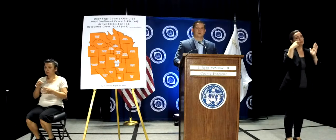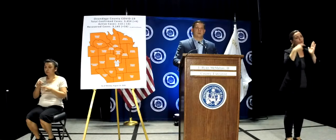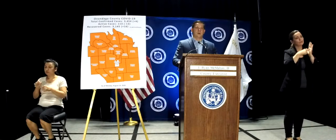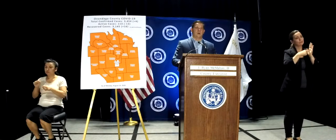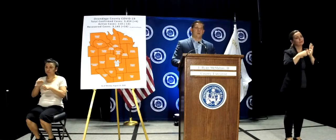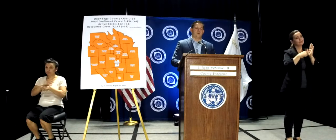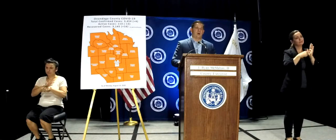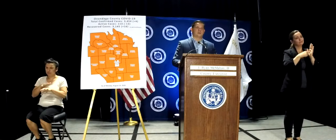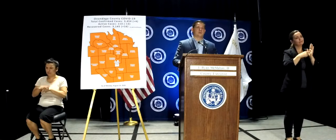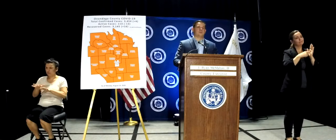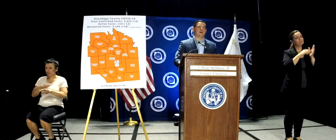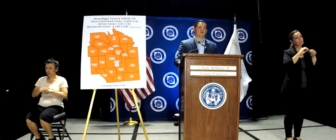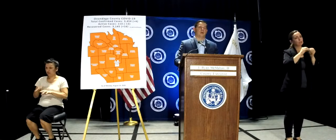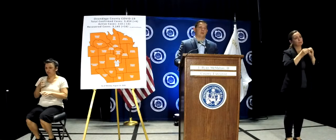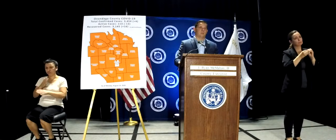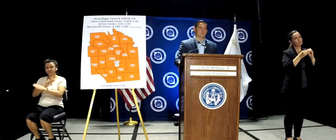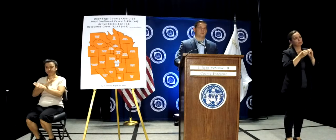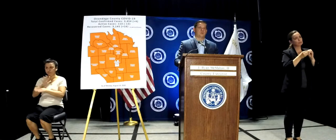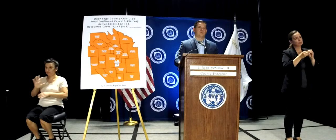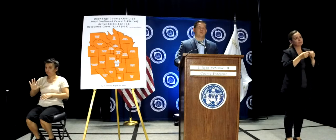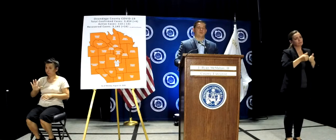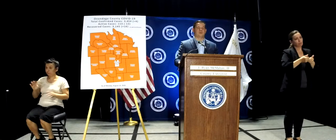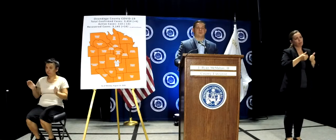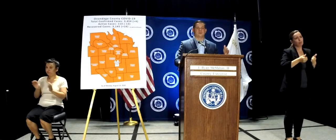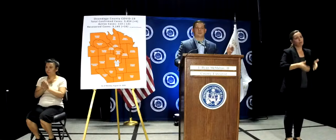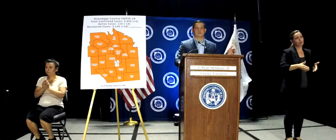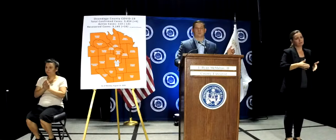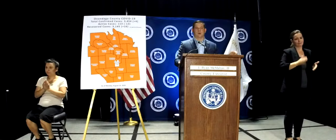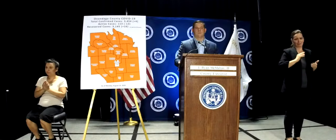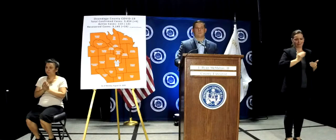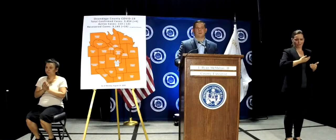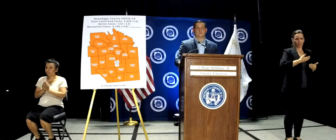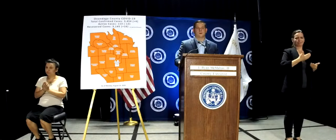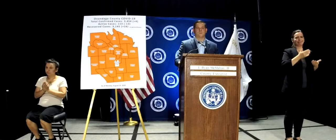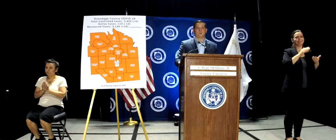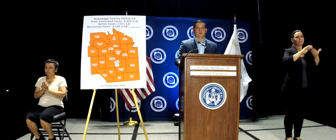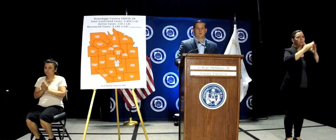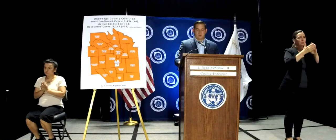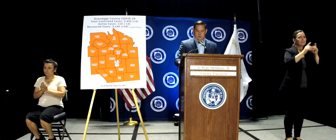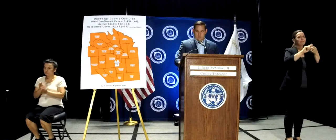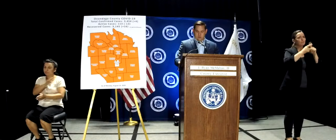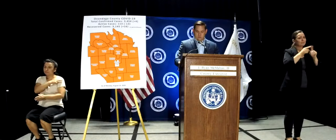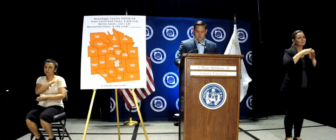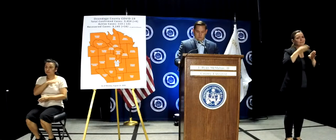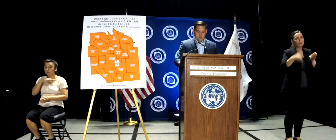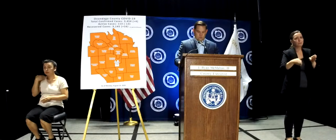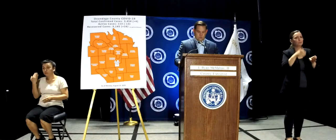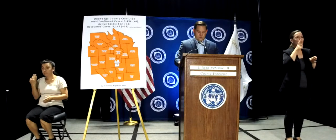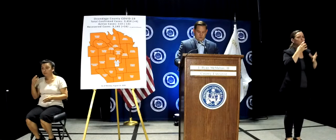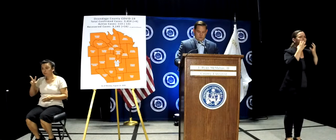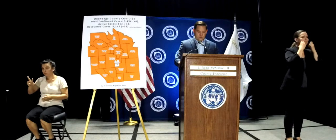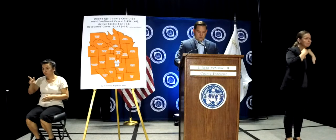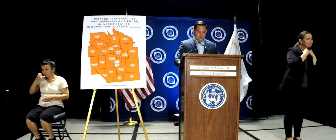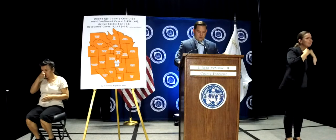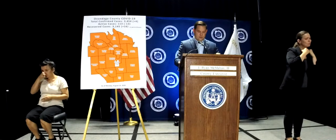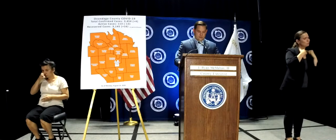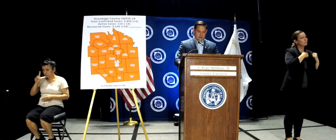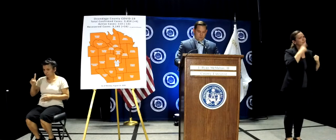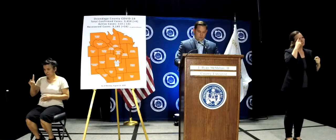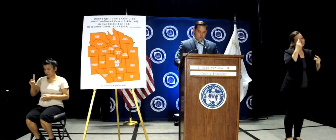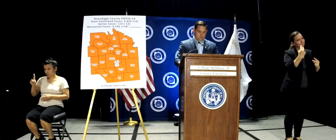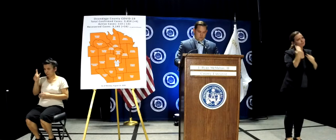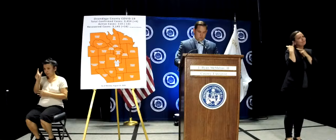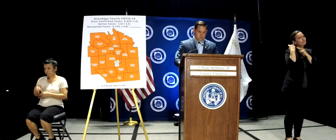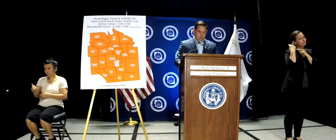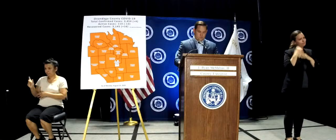numbers, we've lost many of our neighbors who've lived in facilities as well. And so, we just,